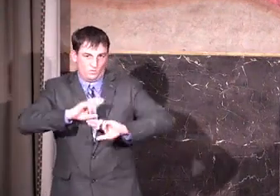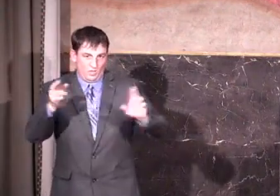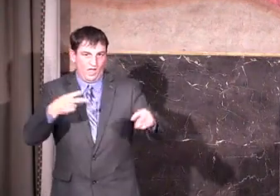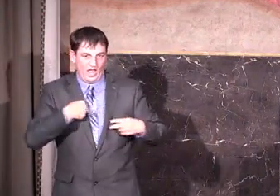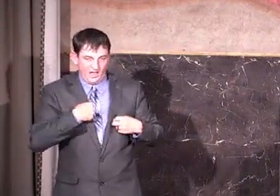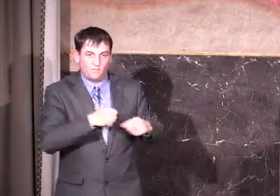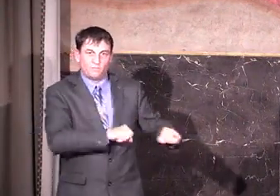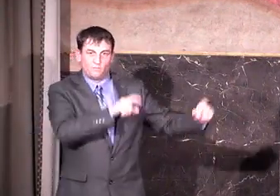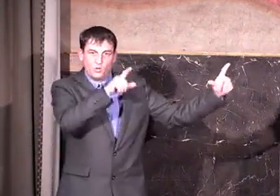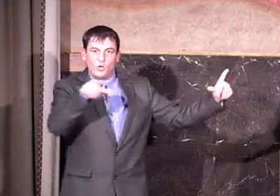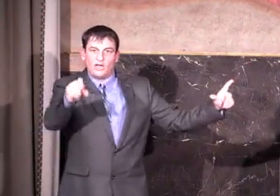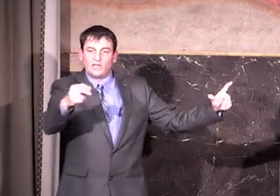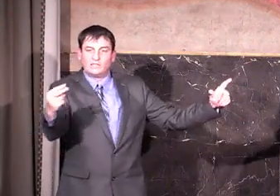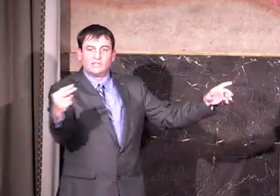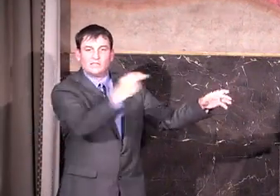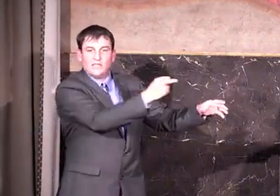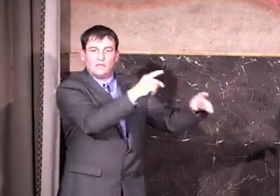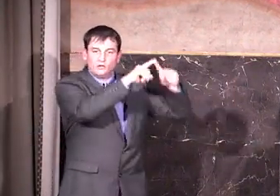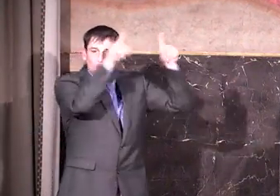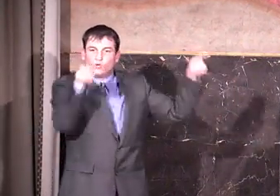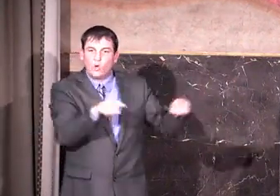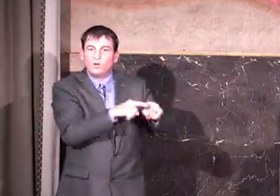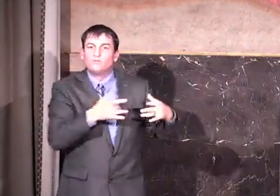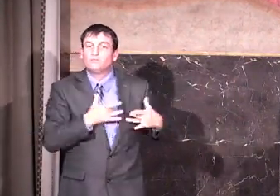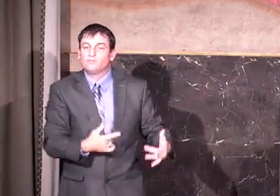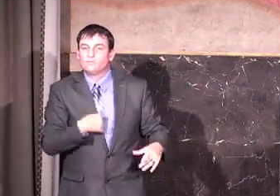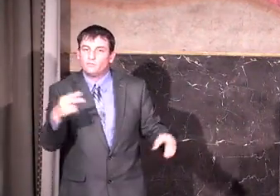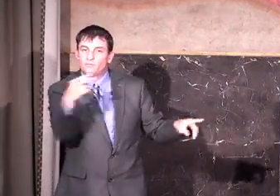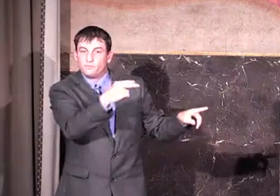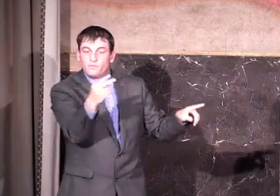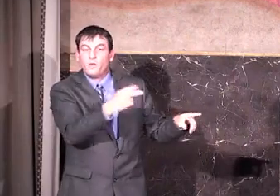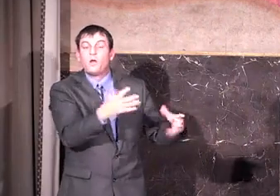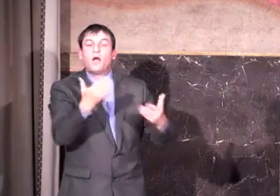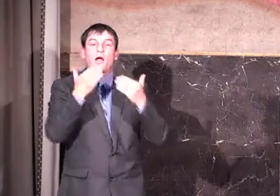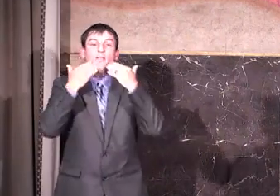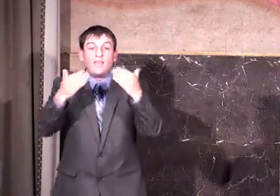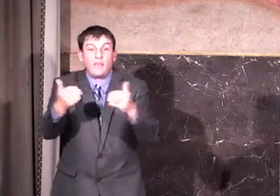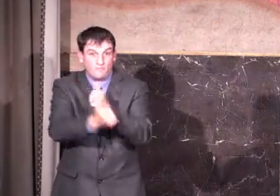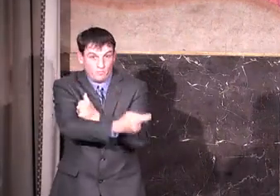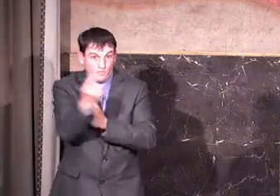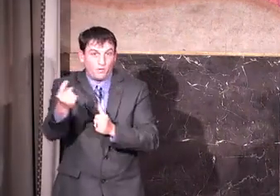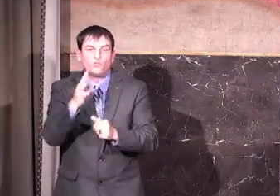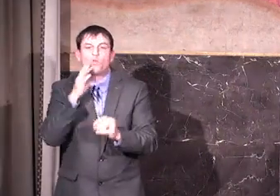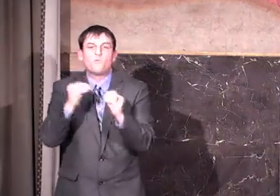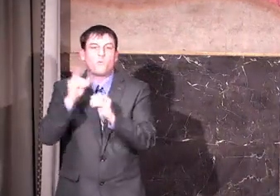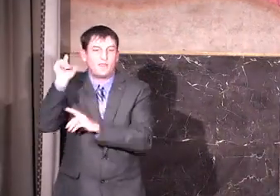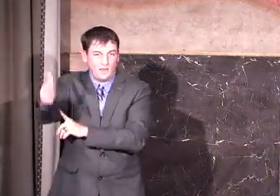the charts that we typically show you all. So thank you very much, and I'll talk to you later.